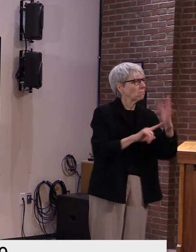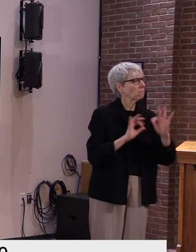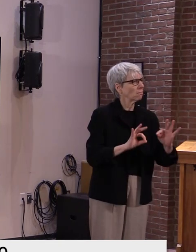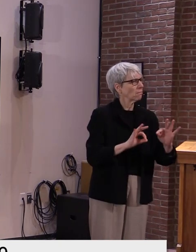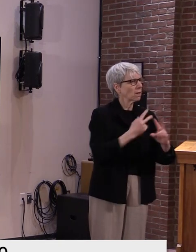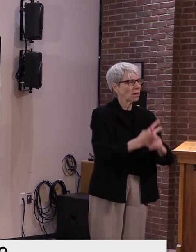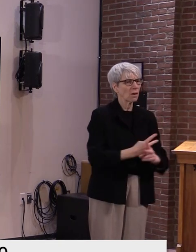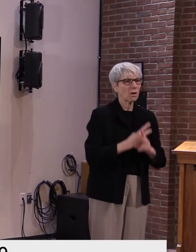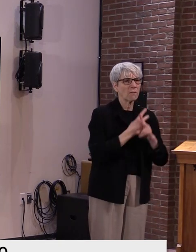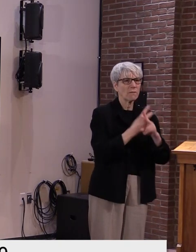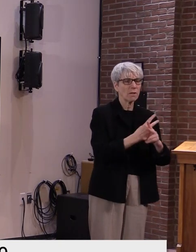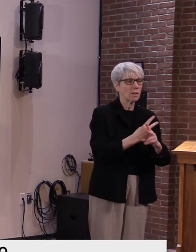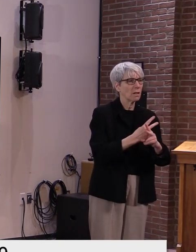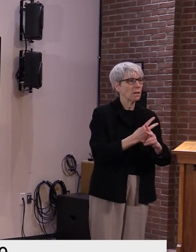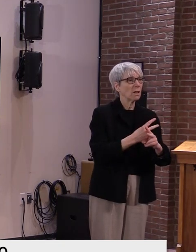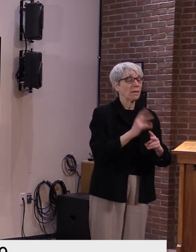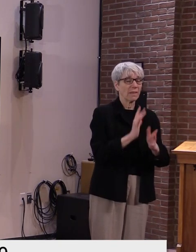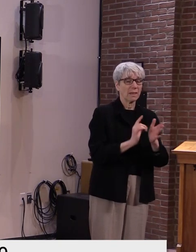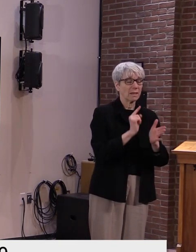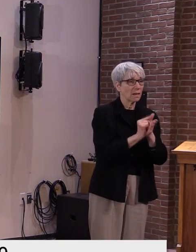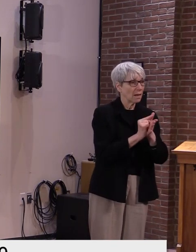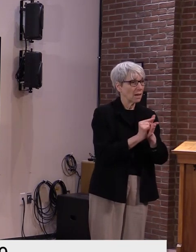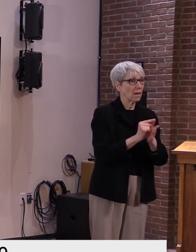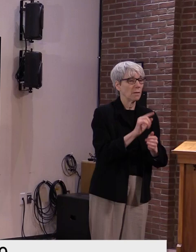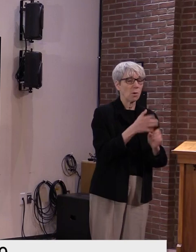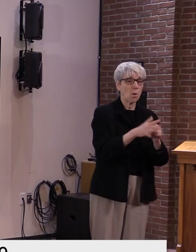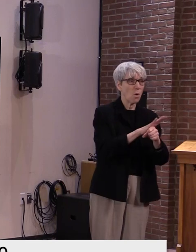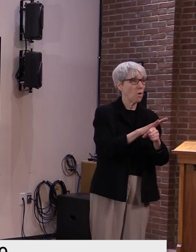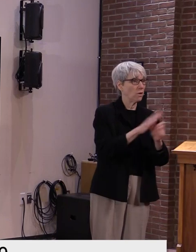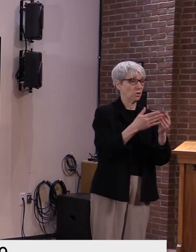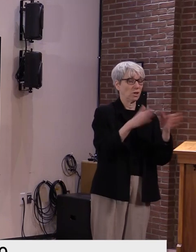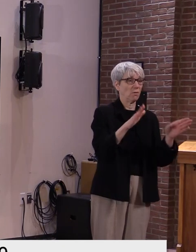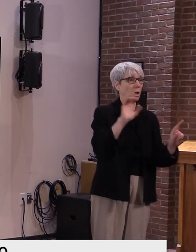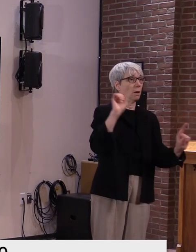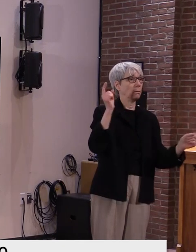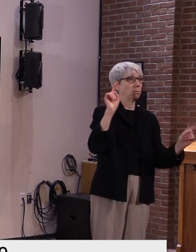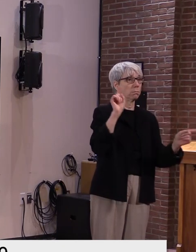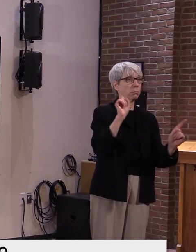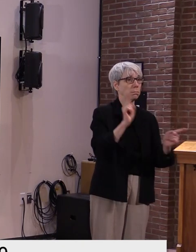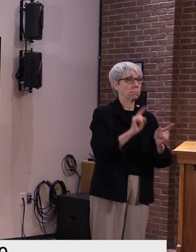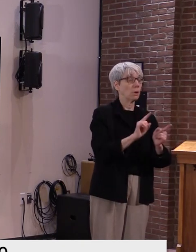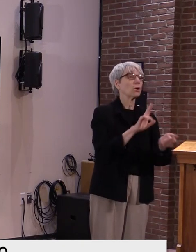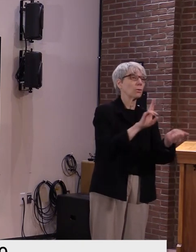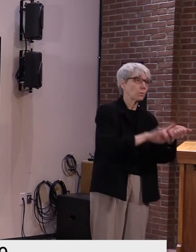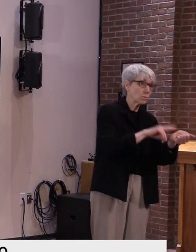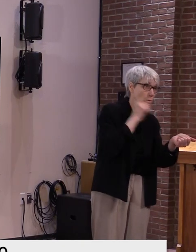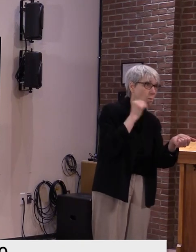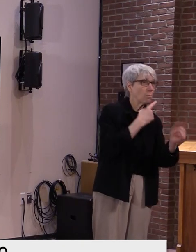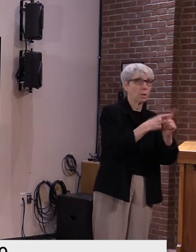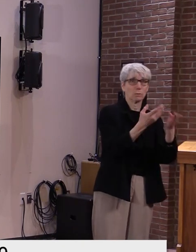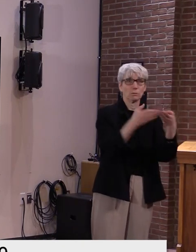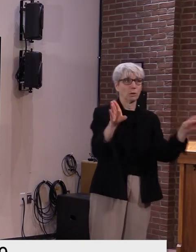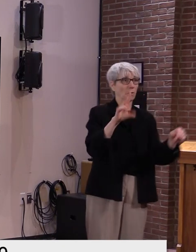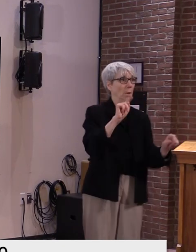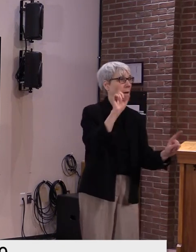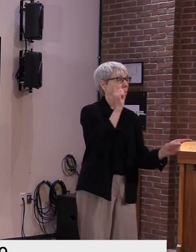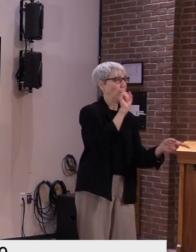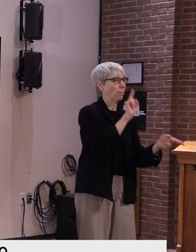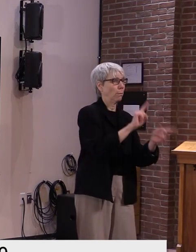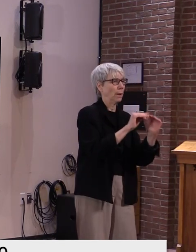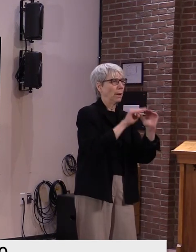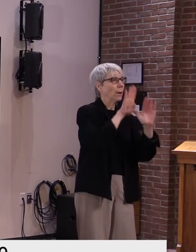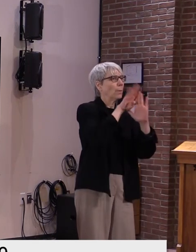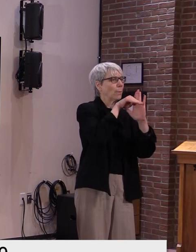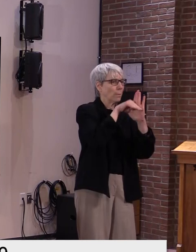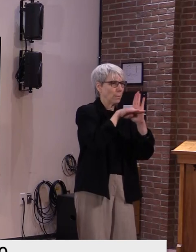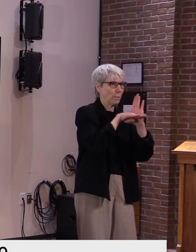virus suppressed to a very, very low place. And frankly, we've enjoyed that for months and months and months and months